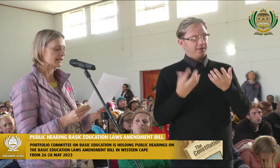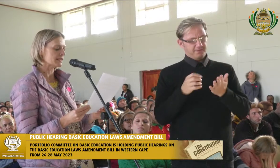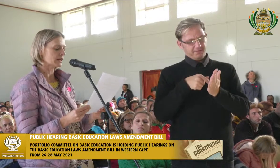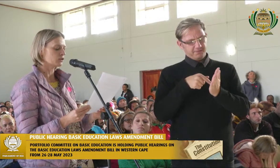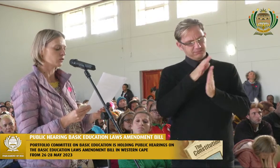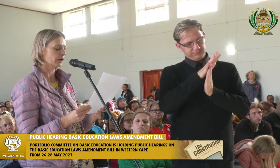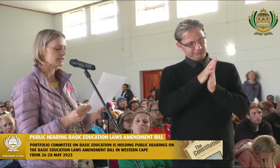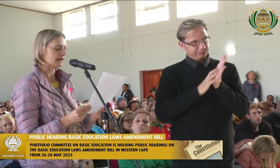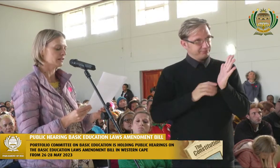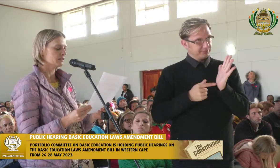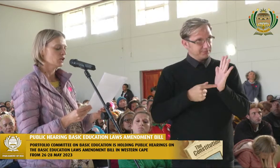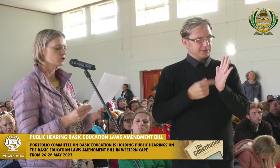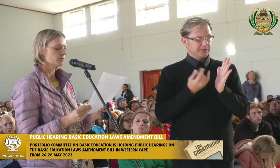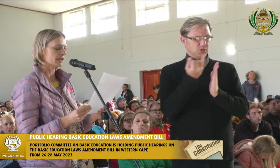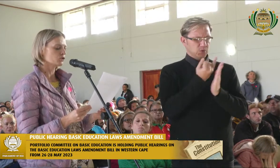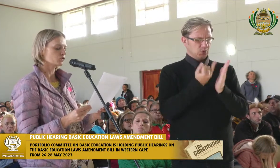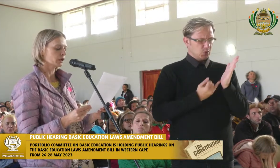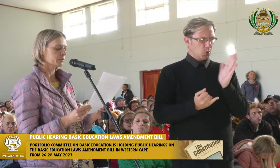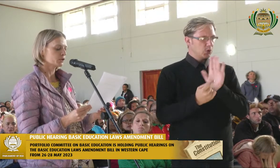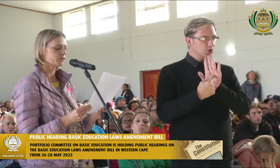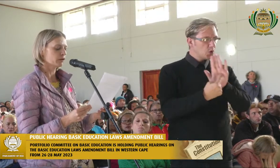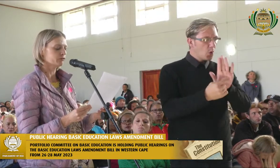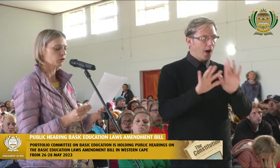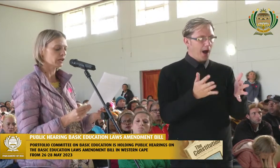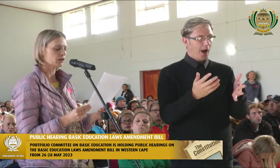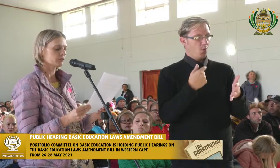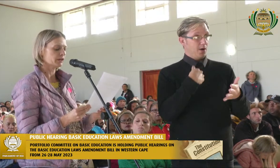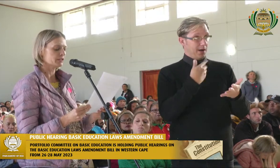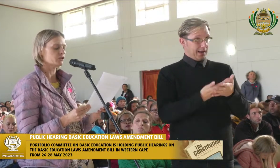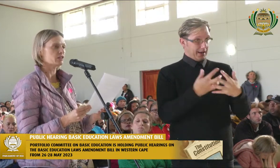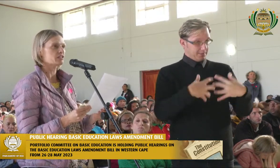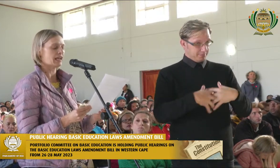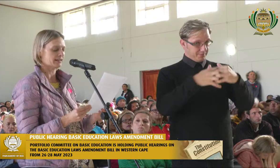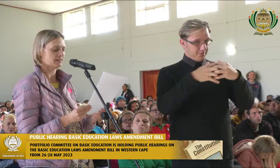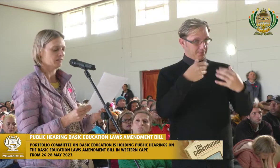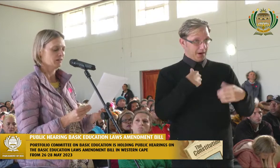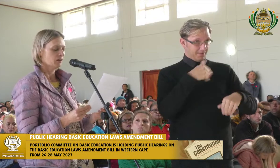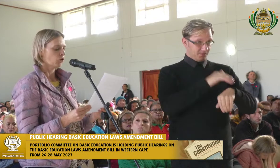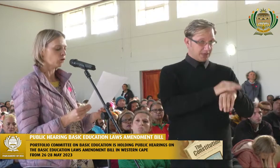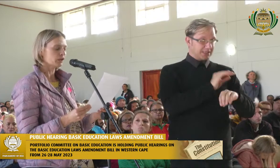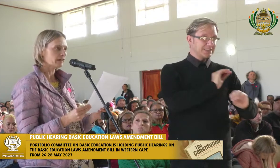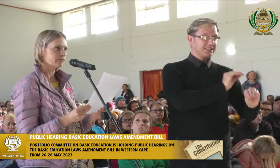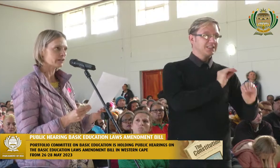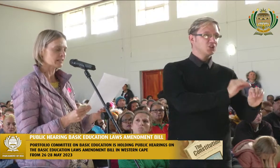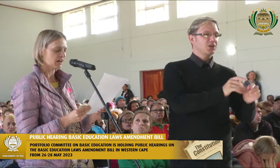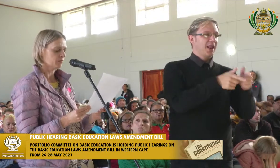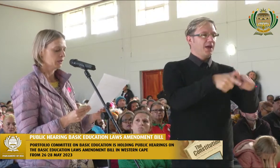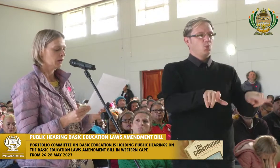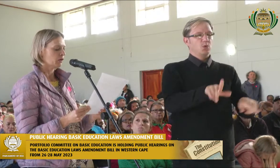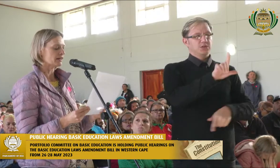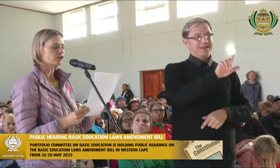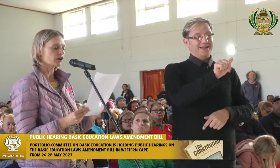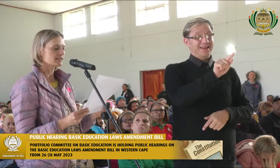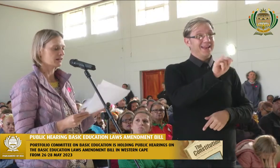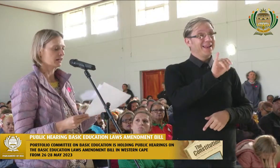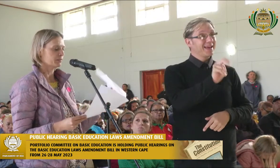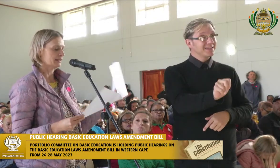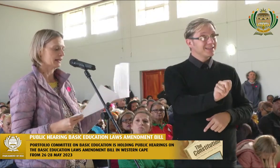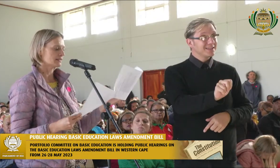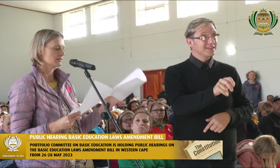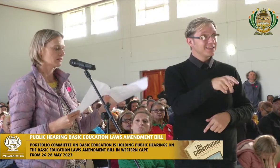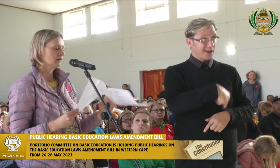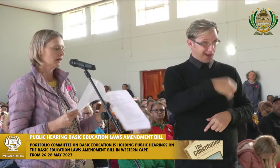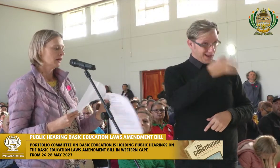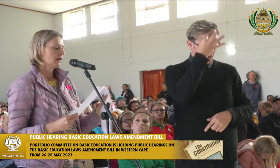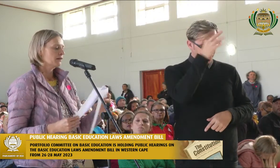all her studies and drawing talent to make storybooks for a 4-year-old friend to teach her Latin, all in her free time, not assigned